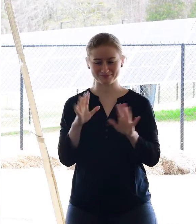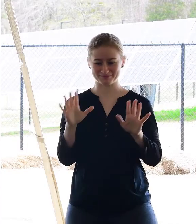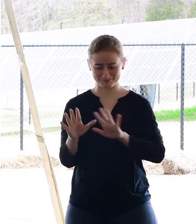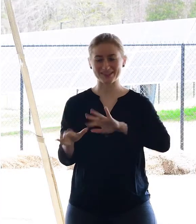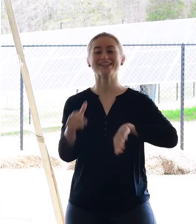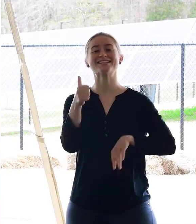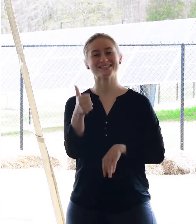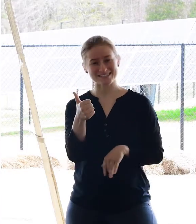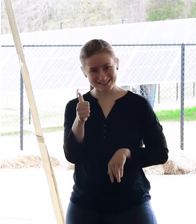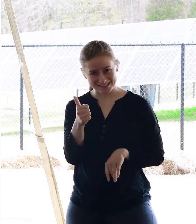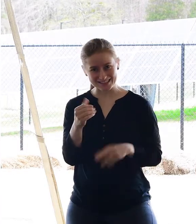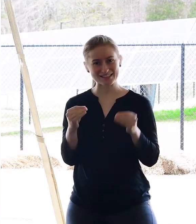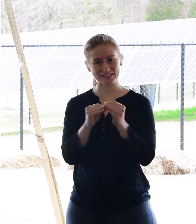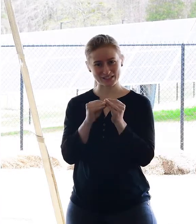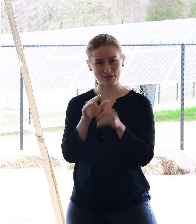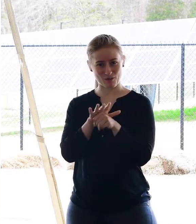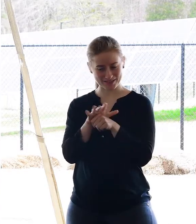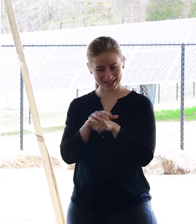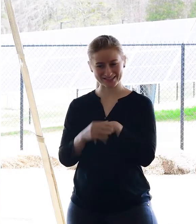sites to come.